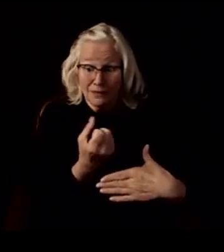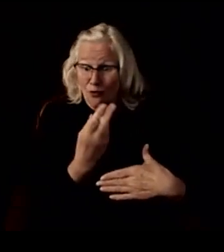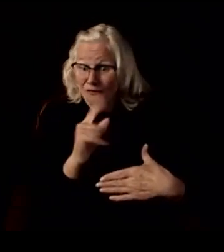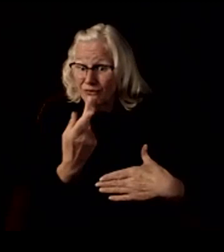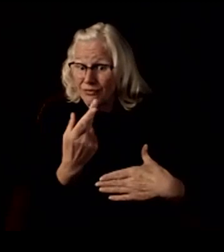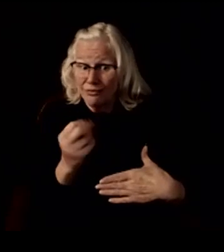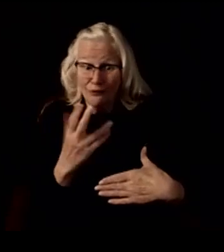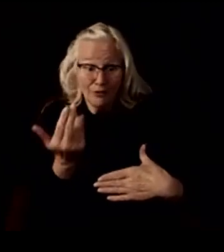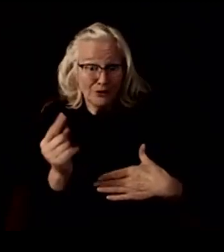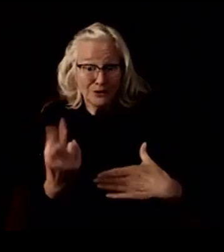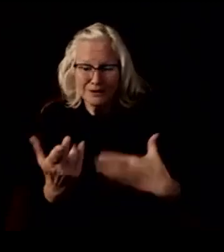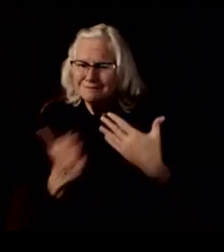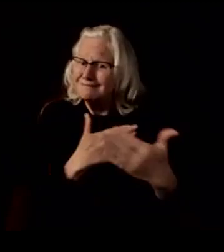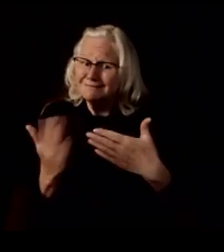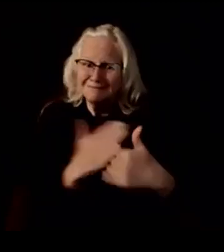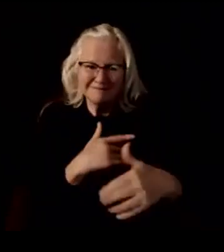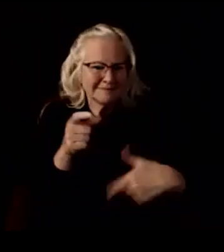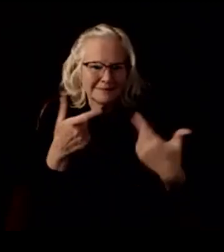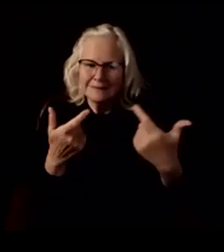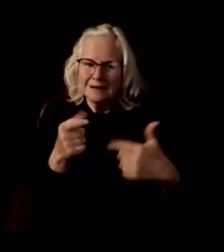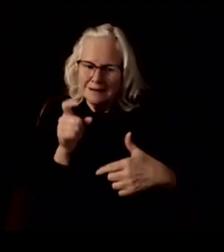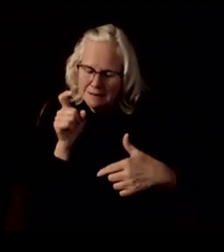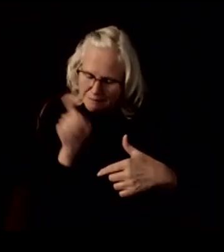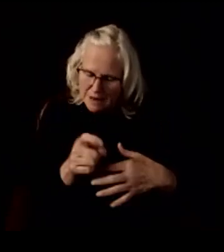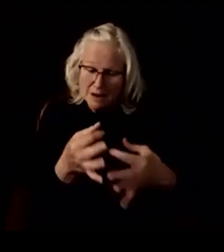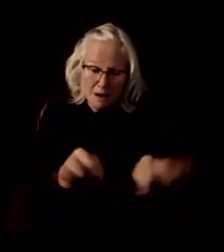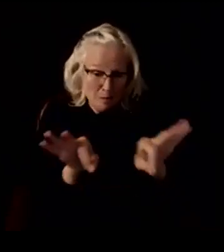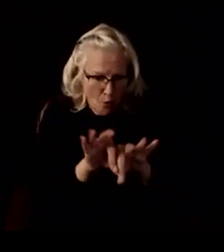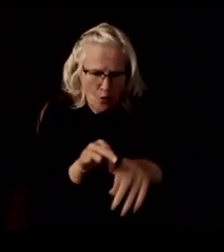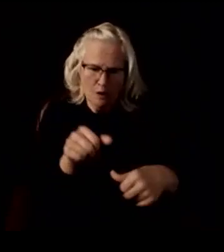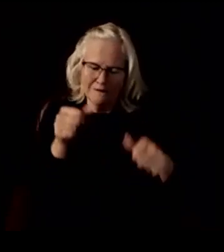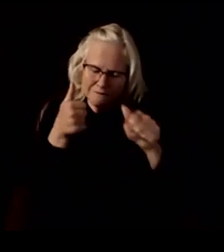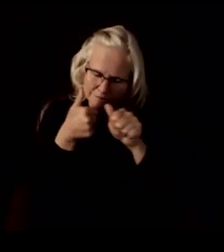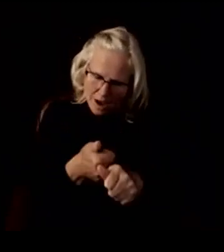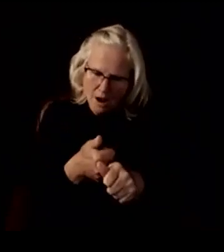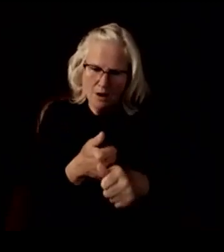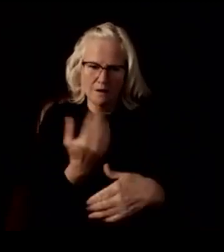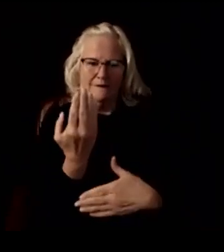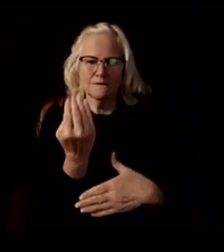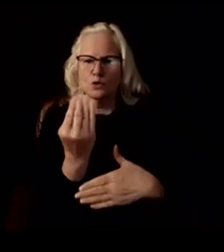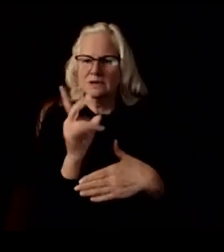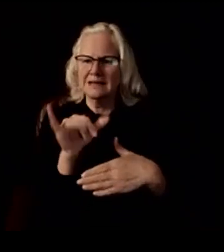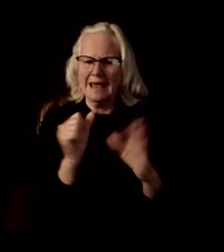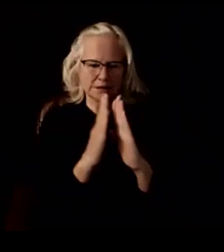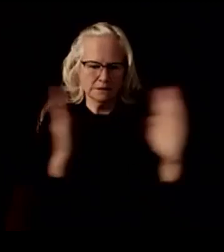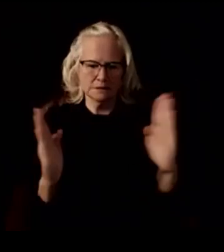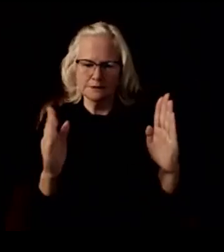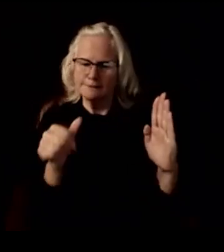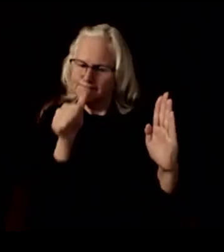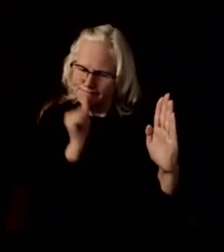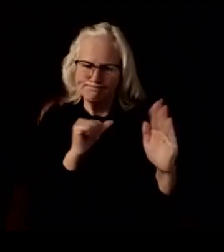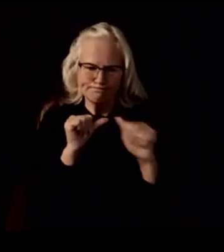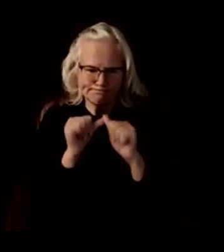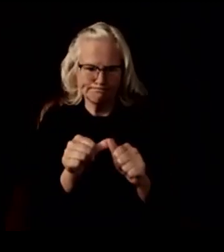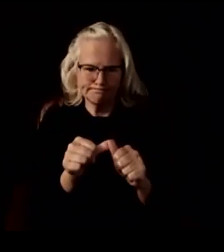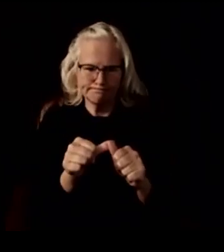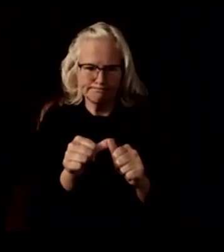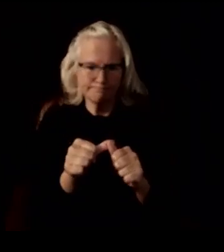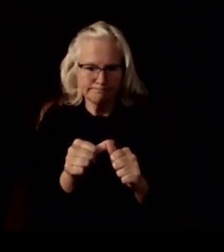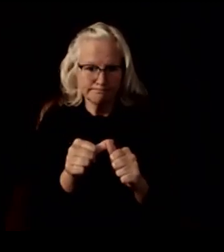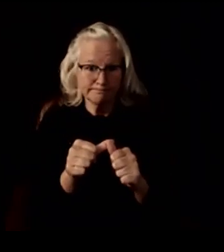home all 14 days. There's no shortcut. Stopping quarantine too early and then exposing or infecting others just means